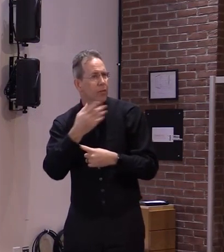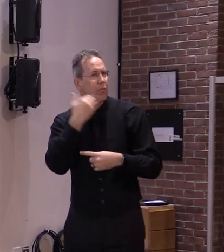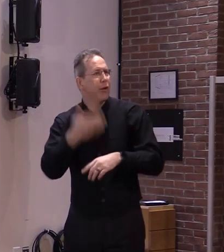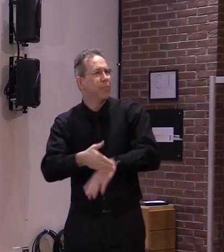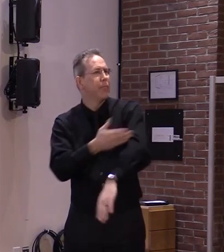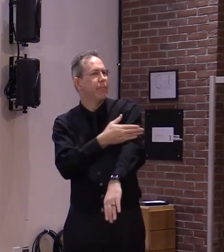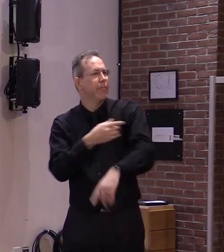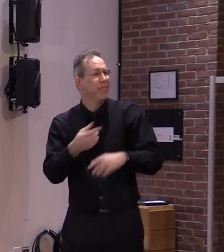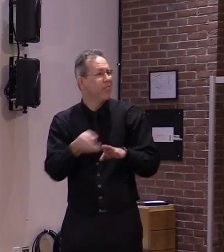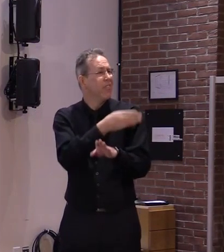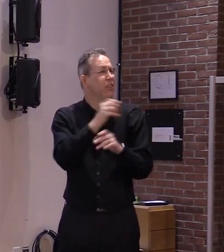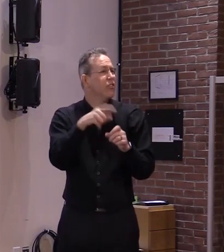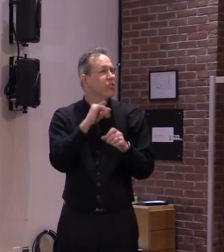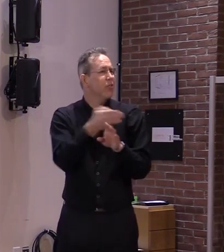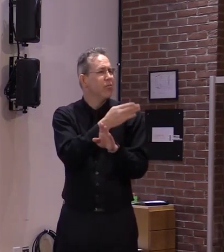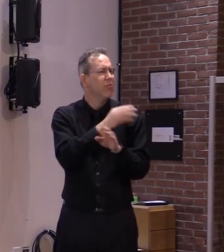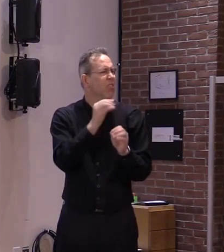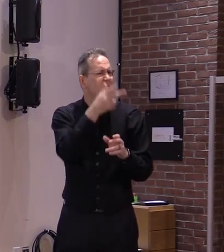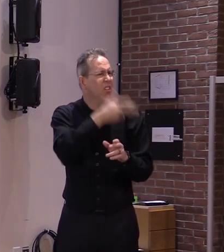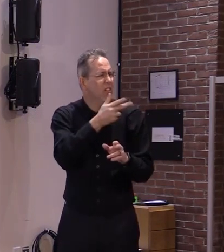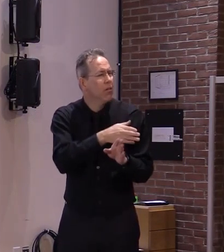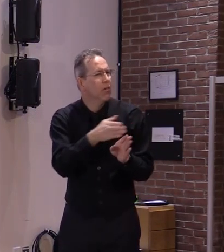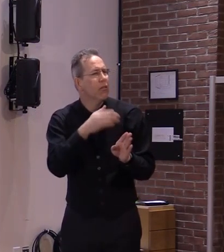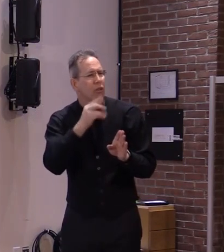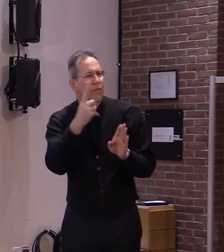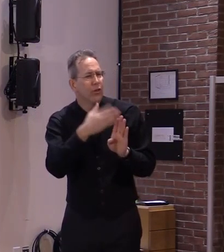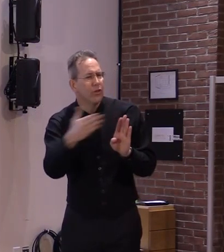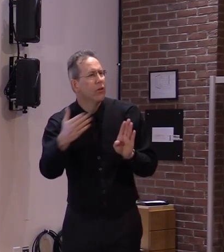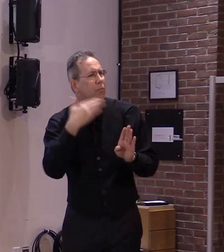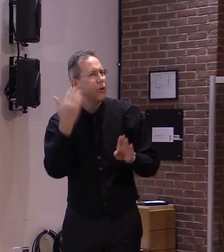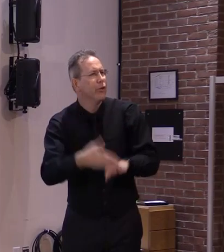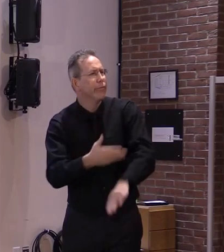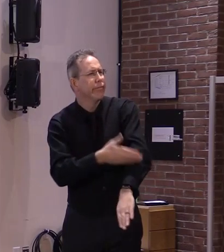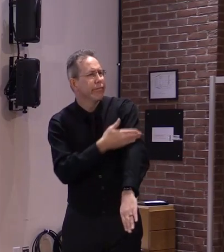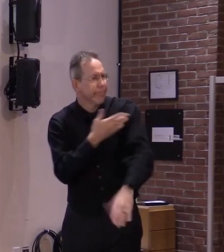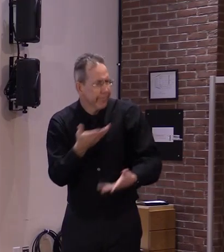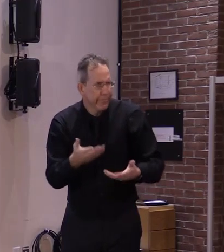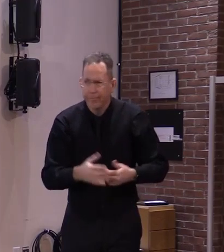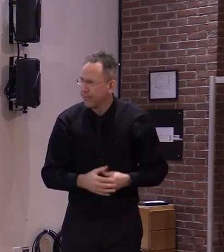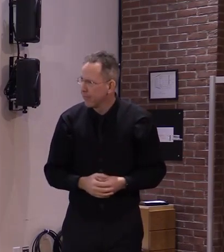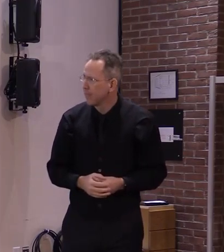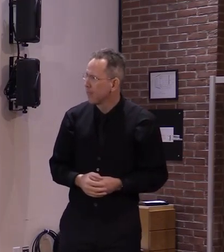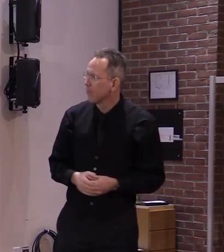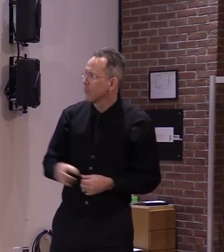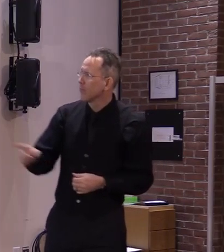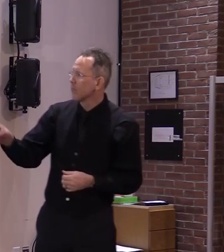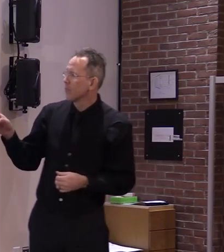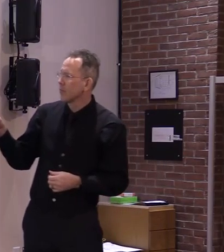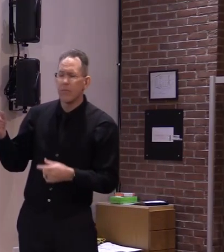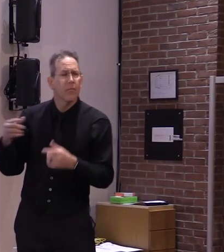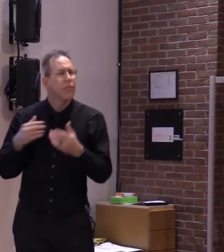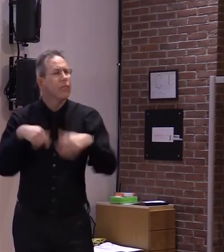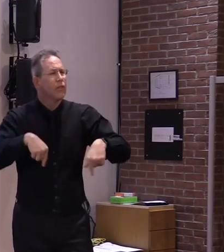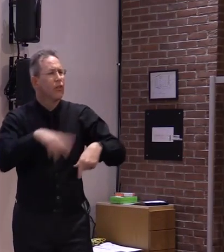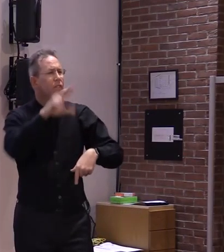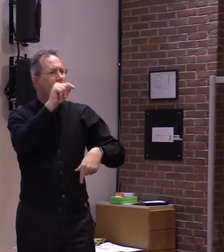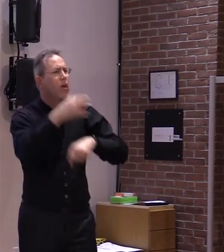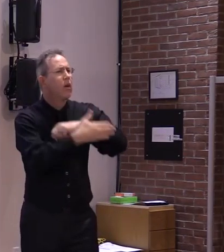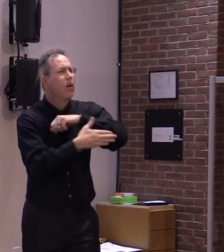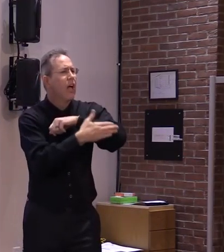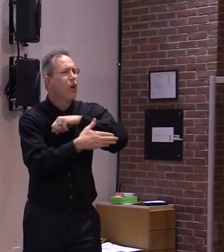certainly continue as we vaccinate more and more of our most vulnerable population. Regarding case counts and